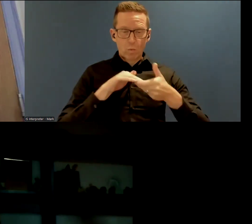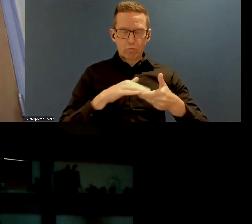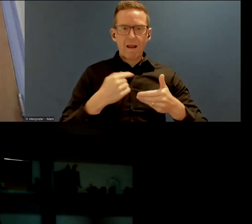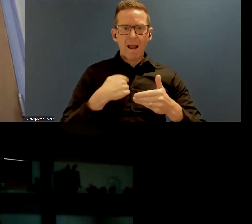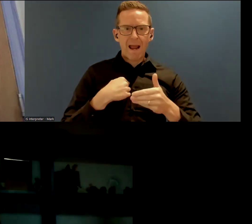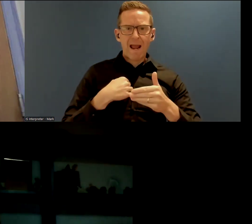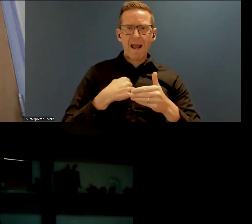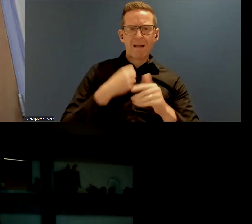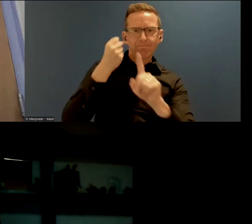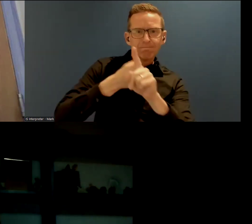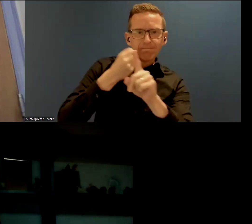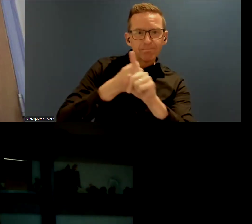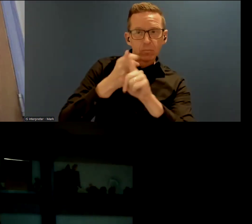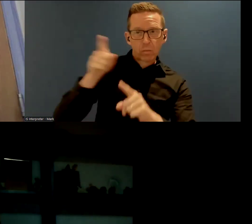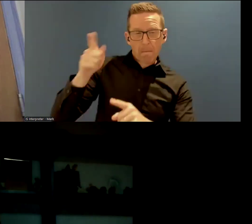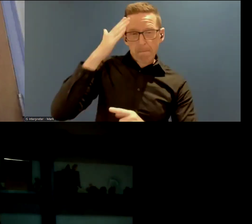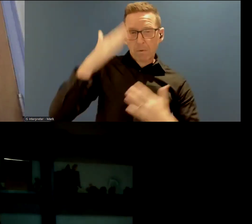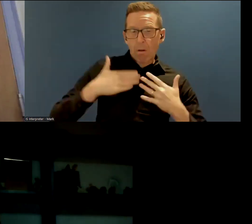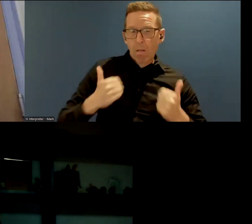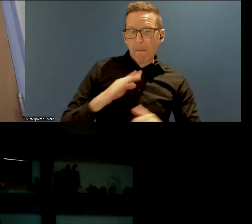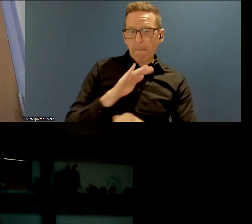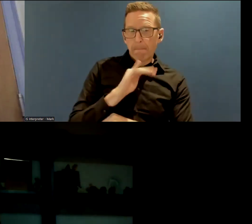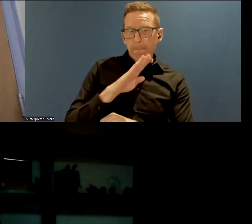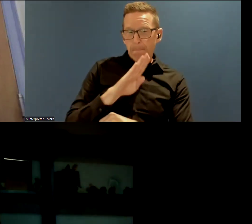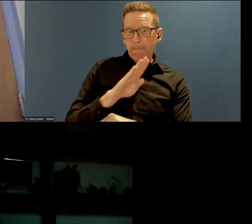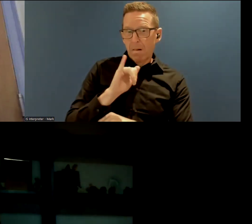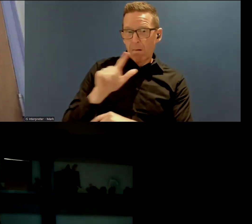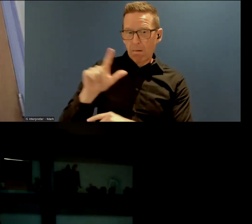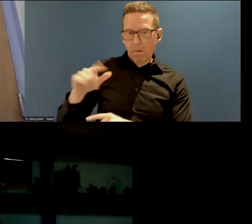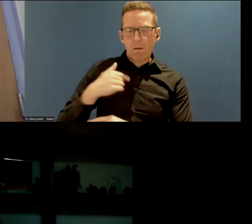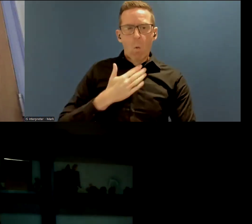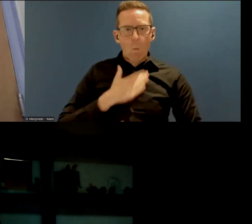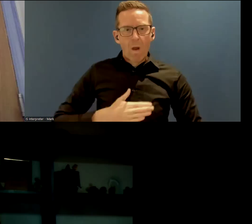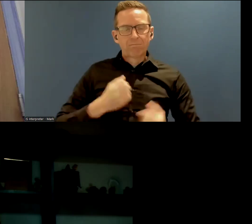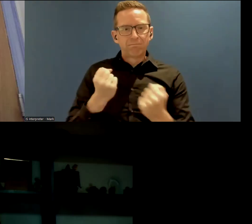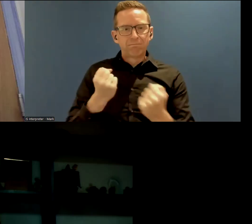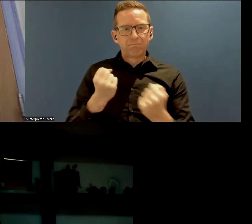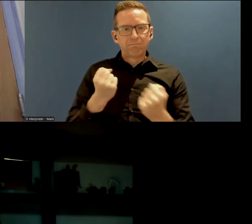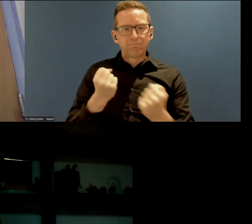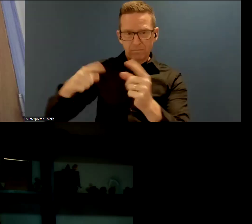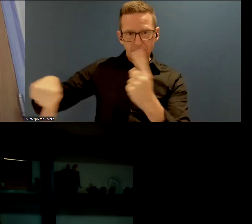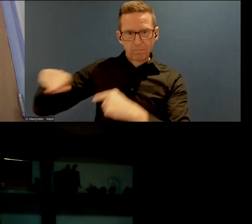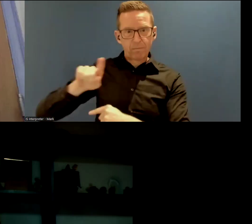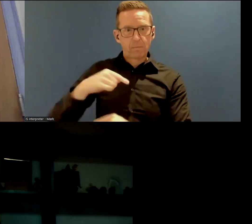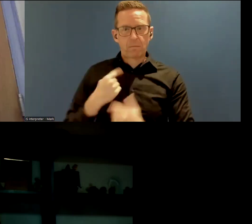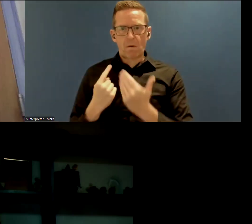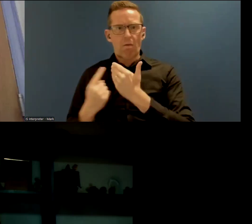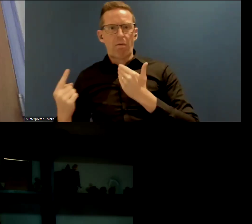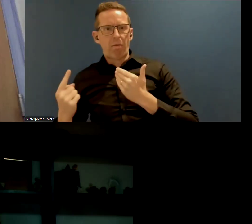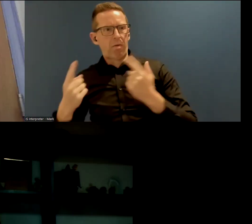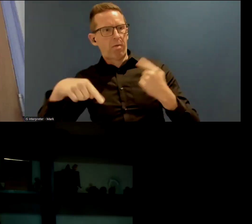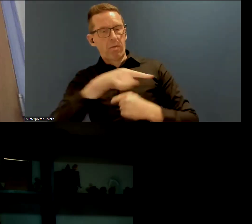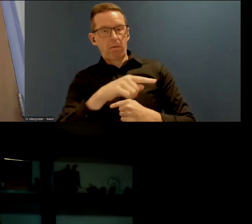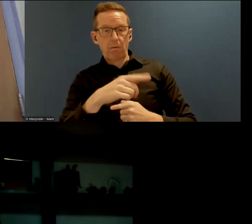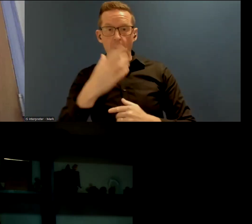campaigning against the mental health bill, and we're in a very isolated position. It's not just the UK government that